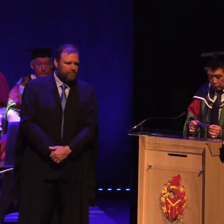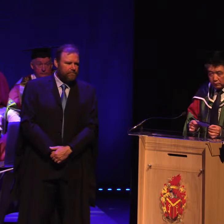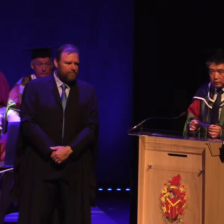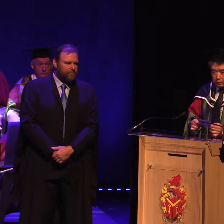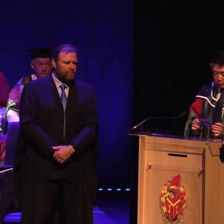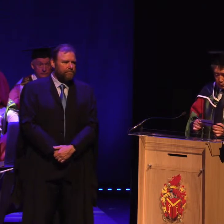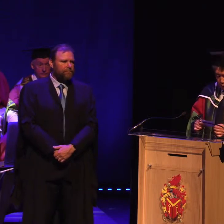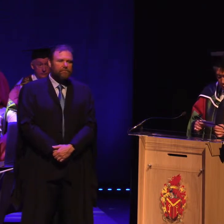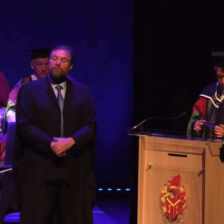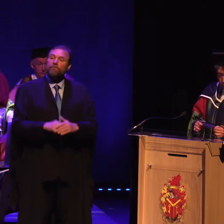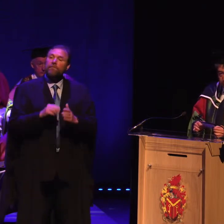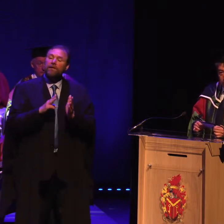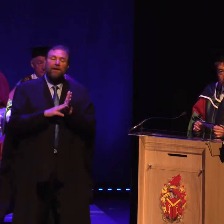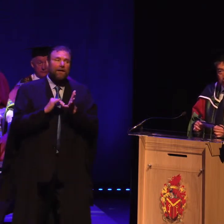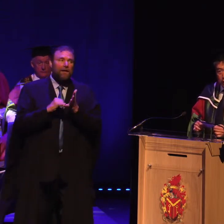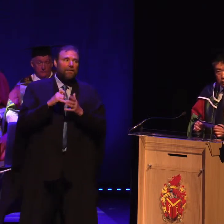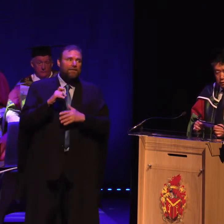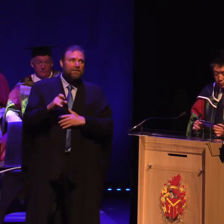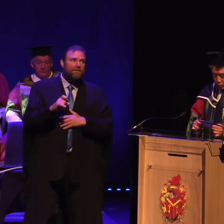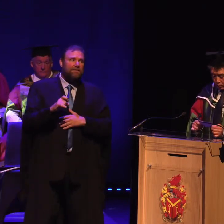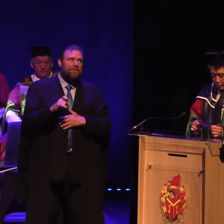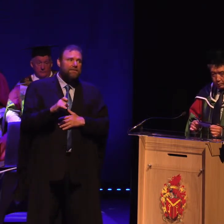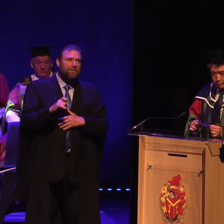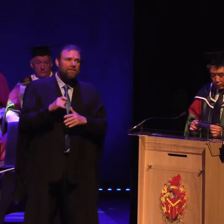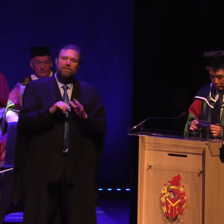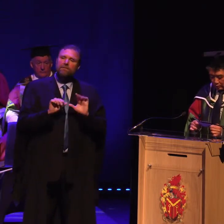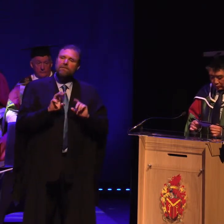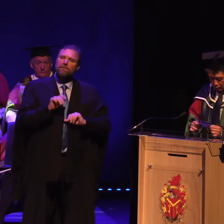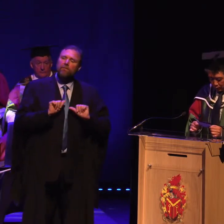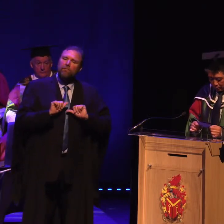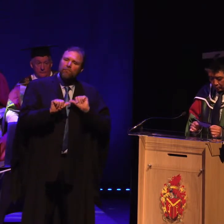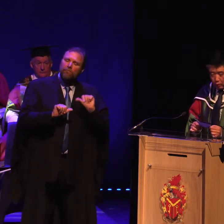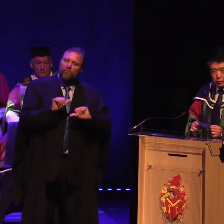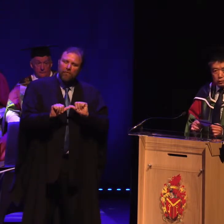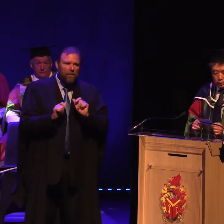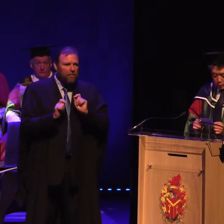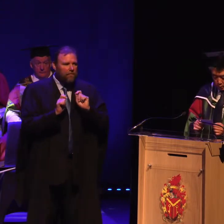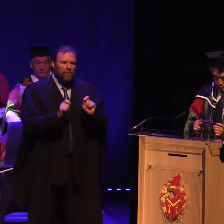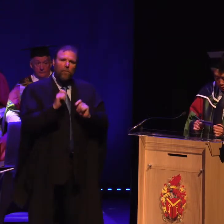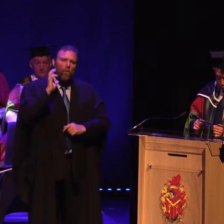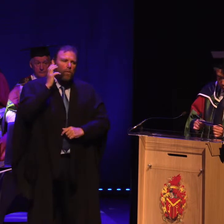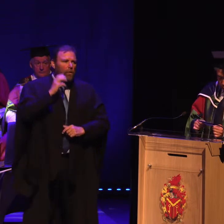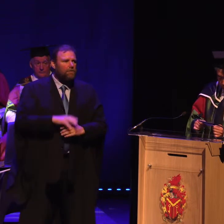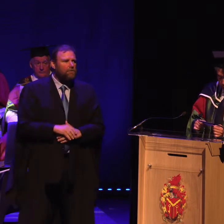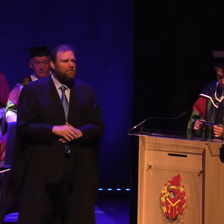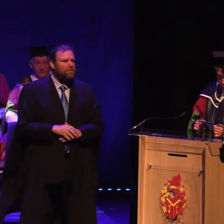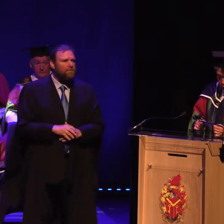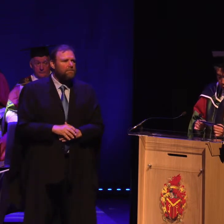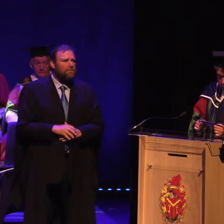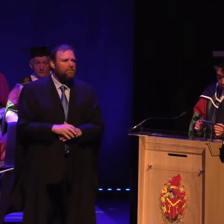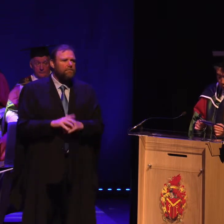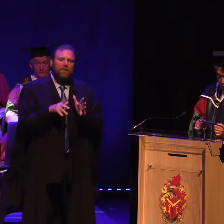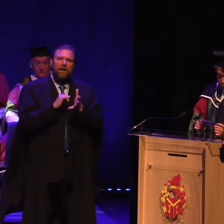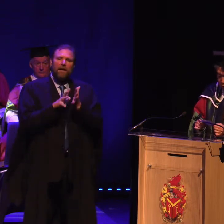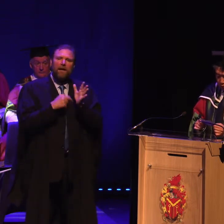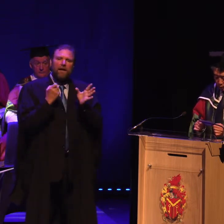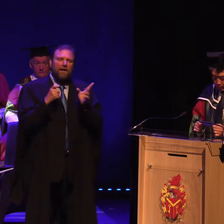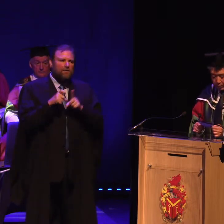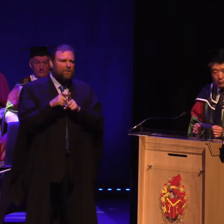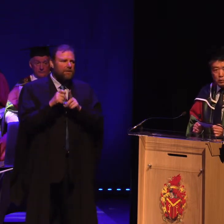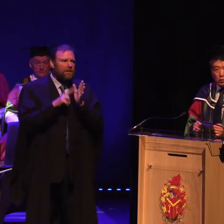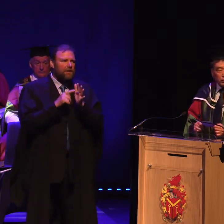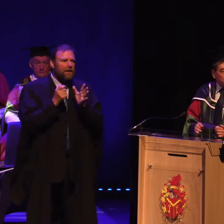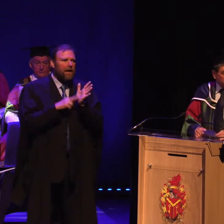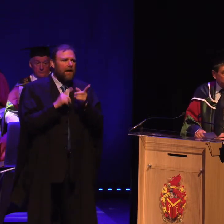Yeah, Master of Science in Advanced Program, Practice Program, Audiology, Ashok Nayak